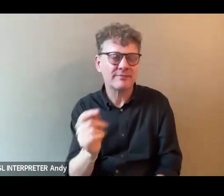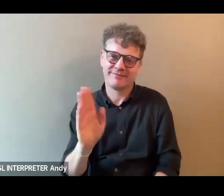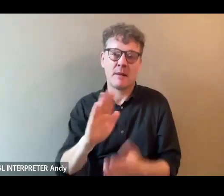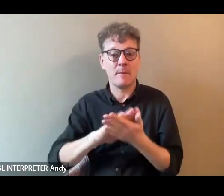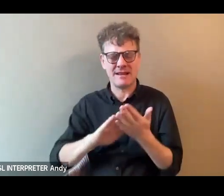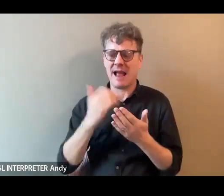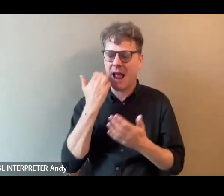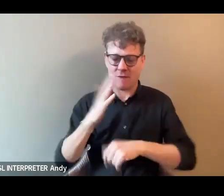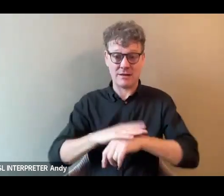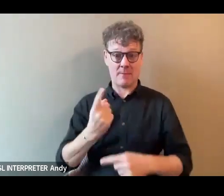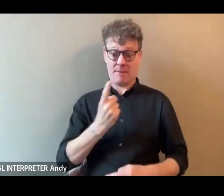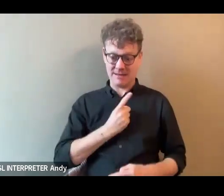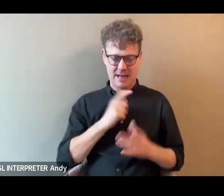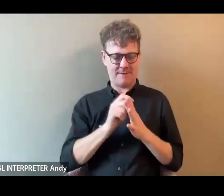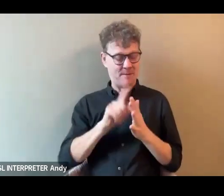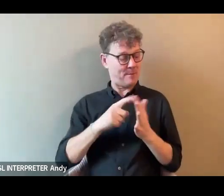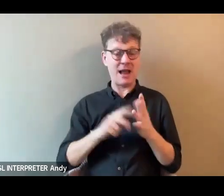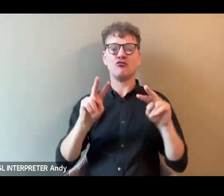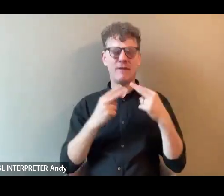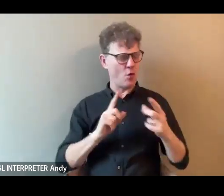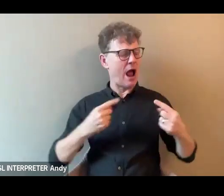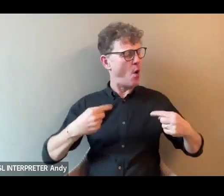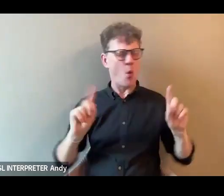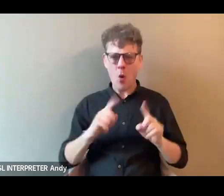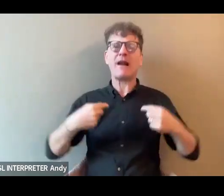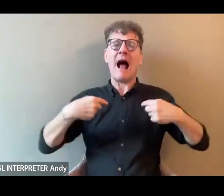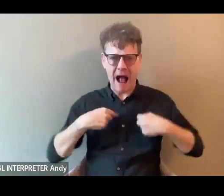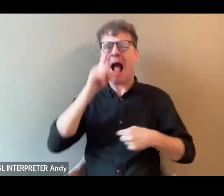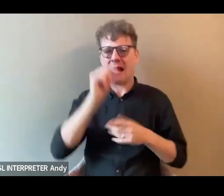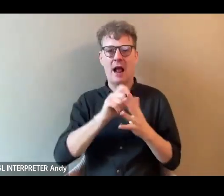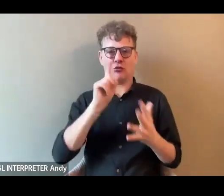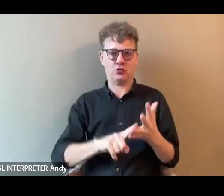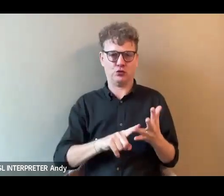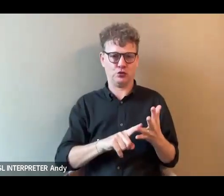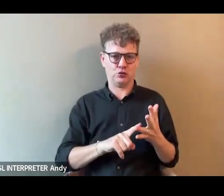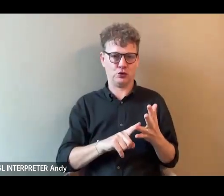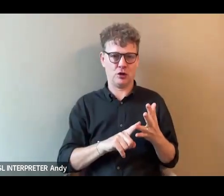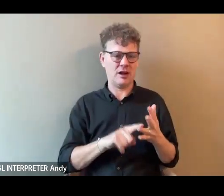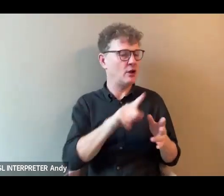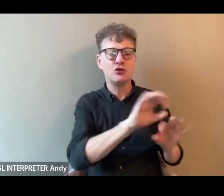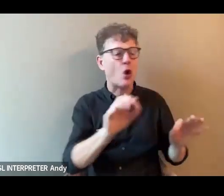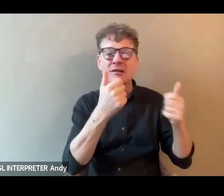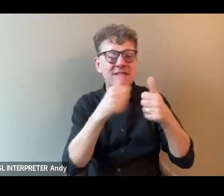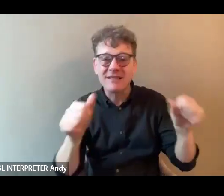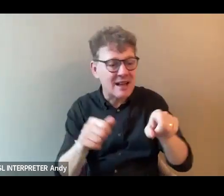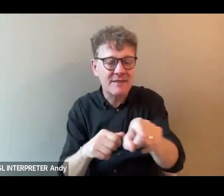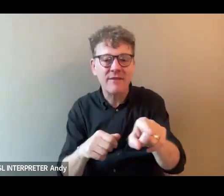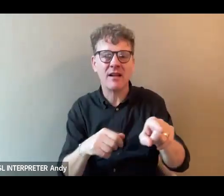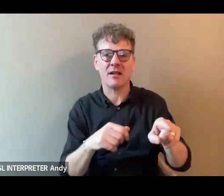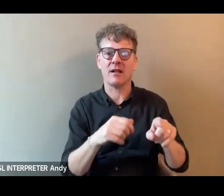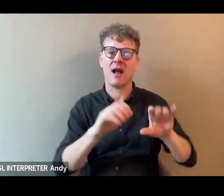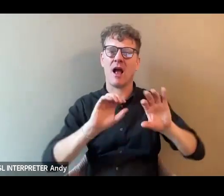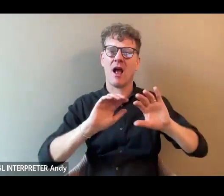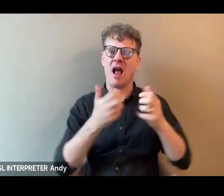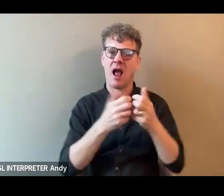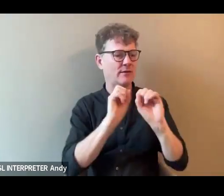review, you can think, what could I do to make available to those who were unsuccessful better quality feedback? And it might just